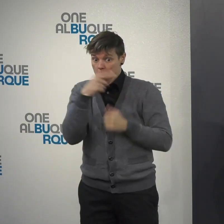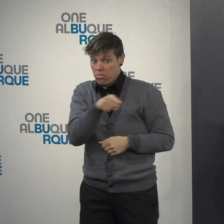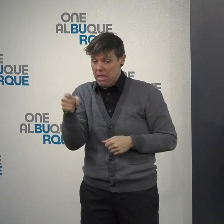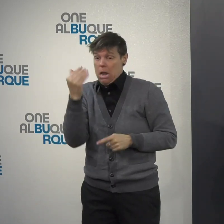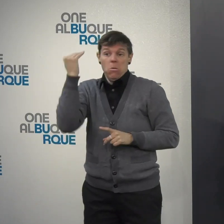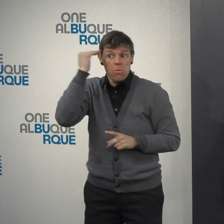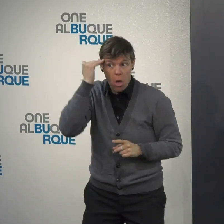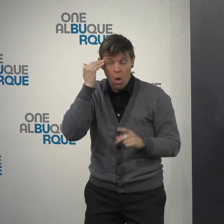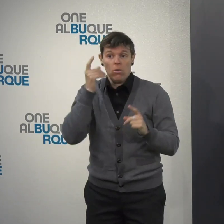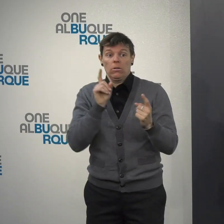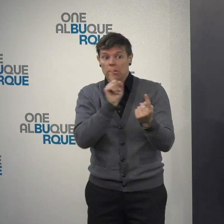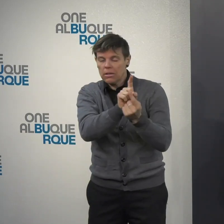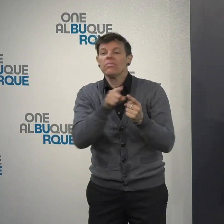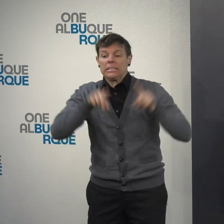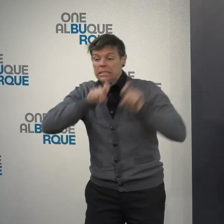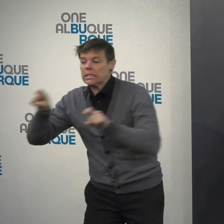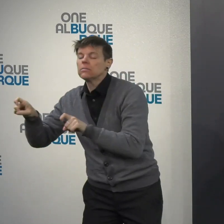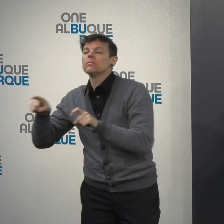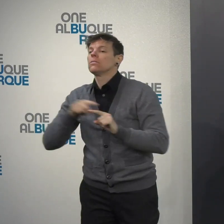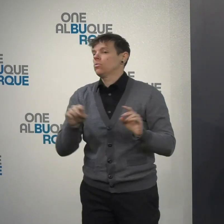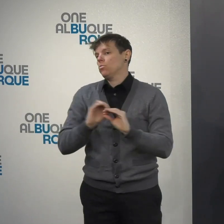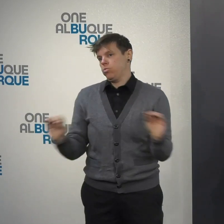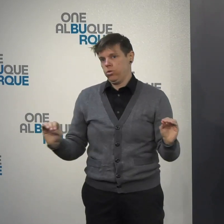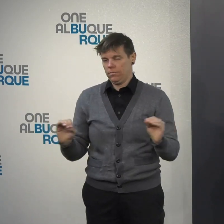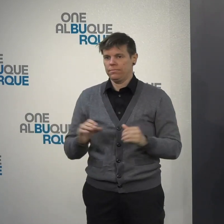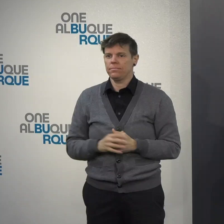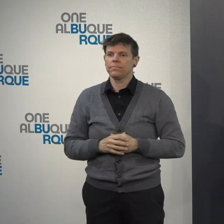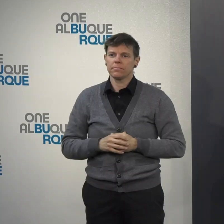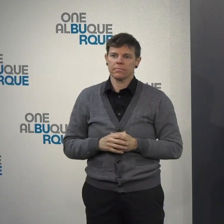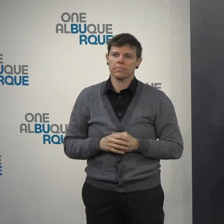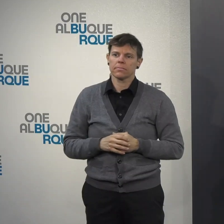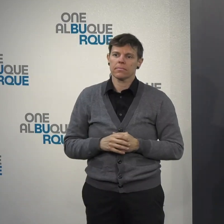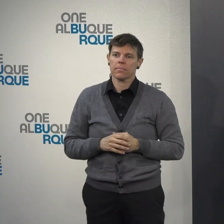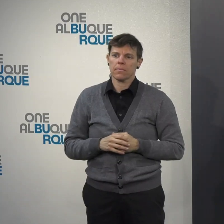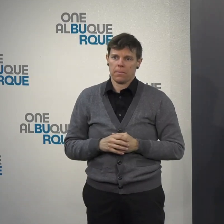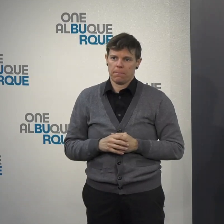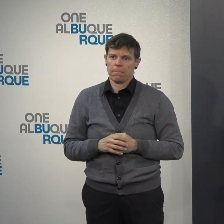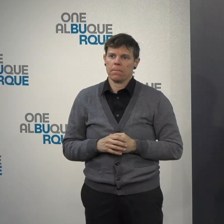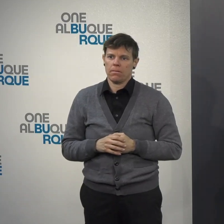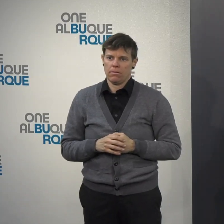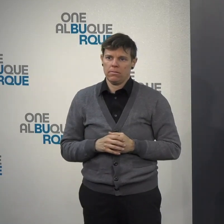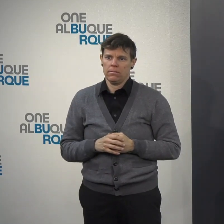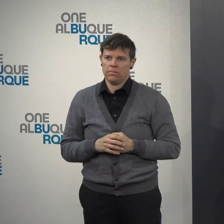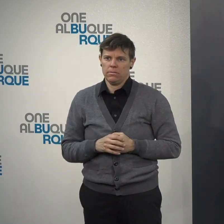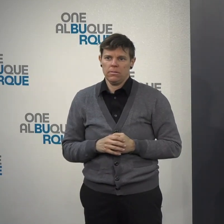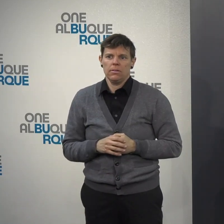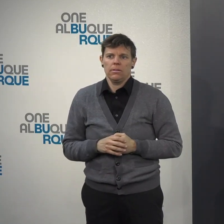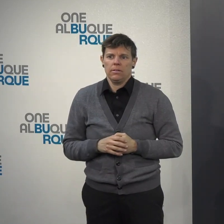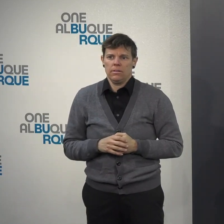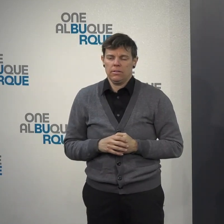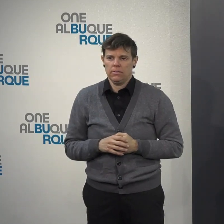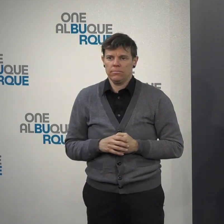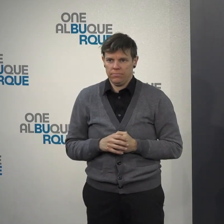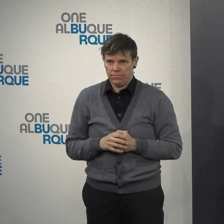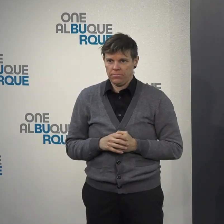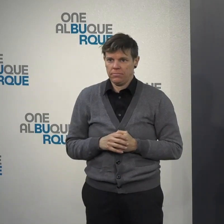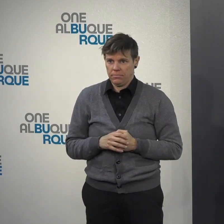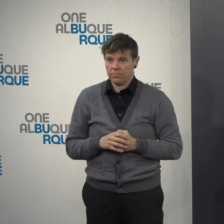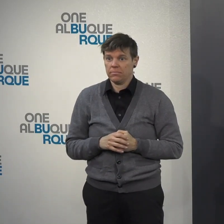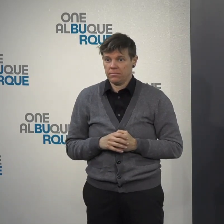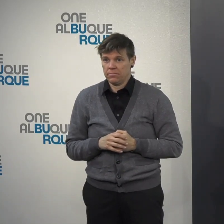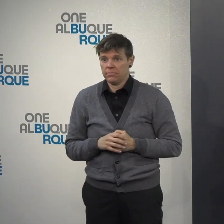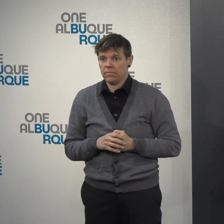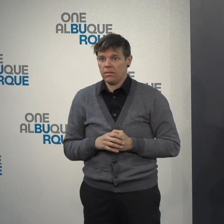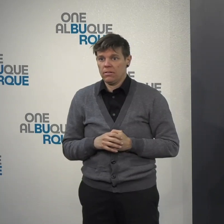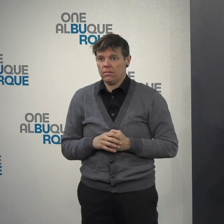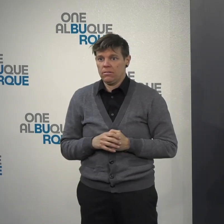with. If anybody actually displays those symptoms or complains about that or has been that exposure, is we do a quick evaluation. We